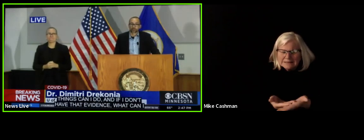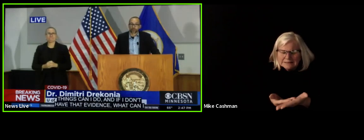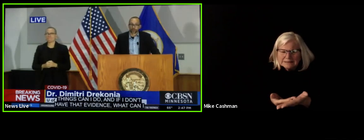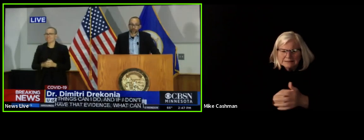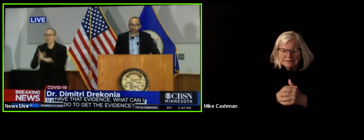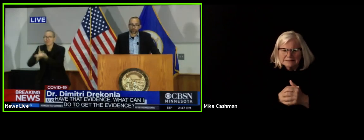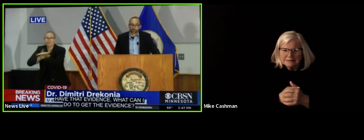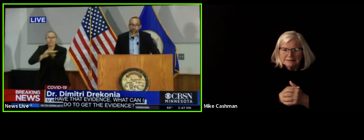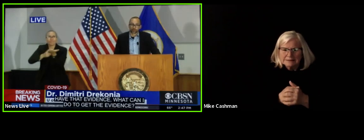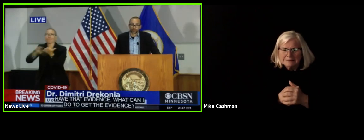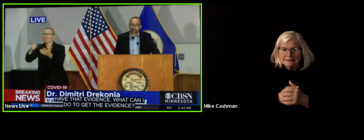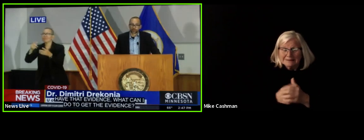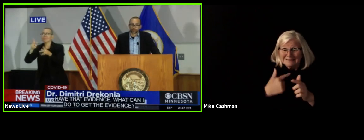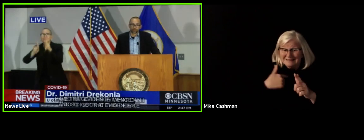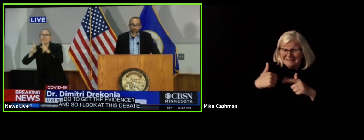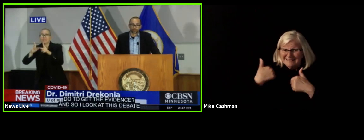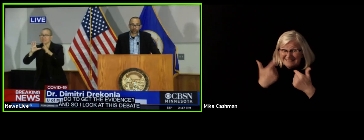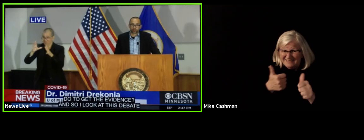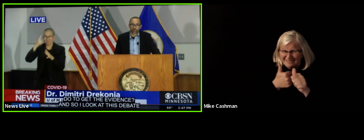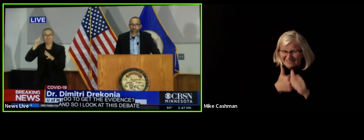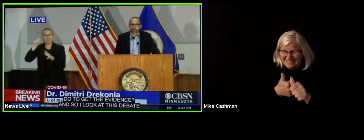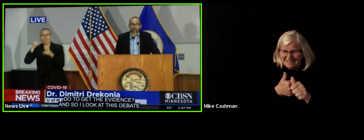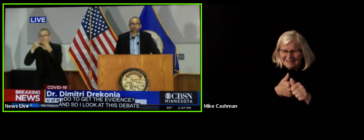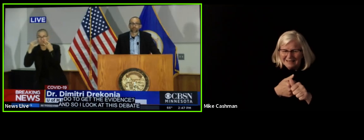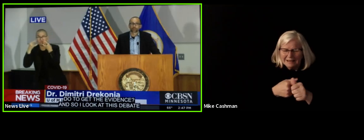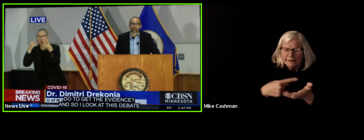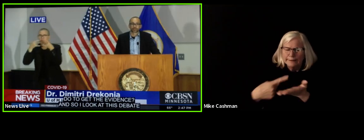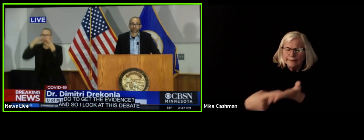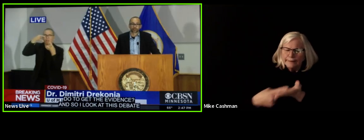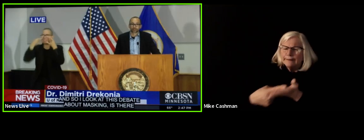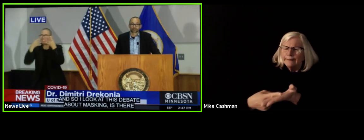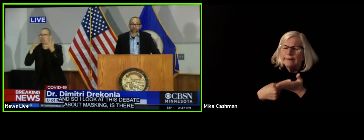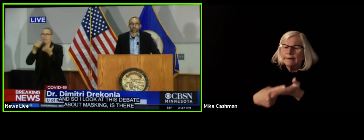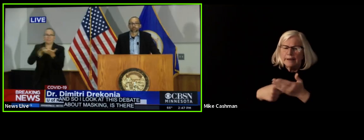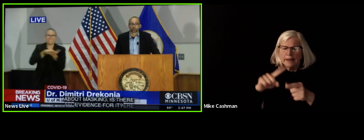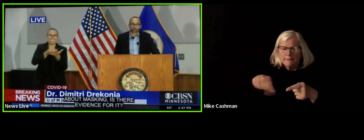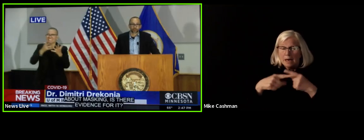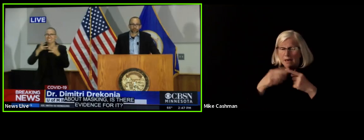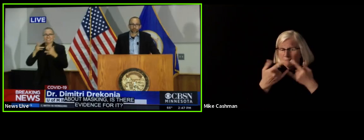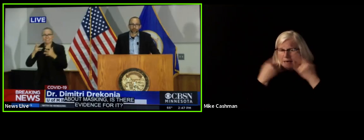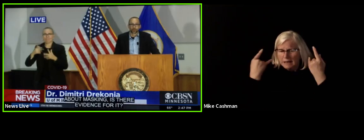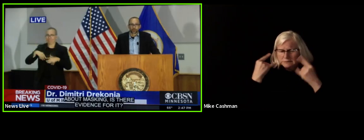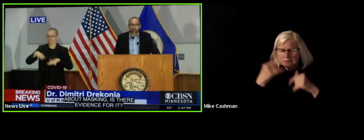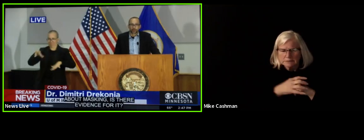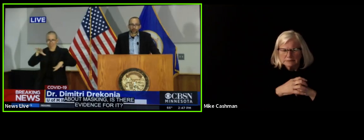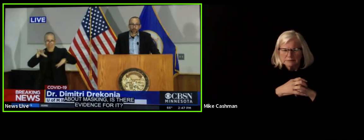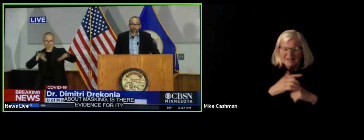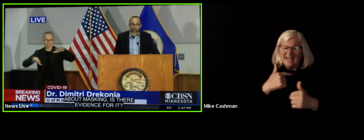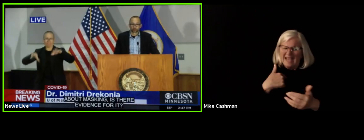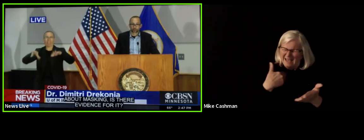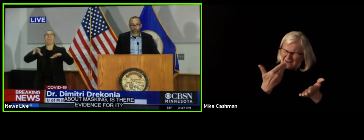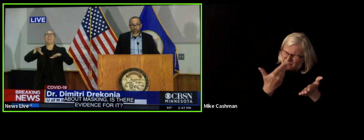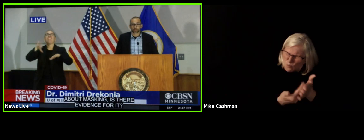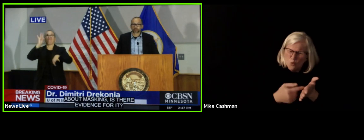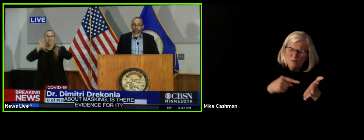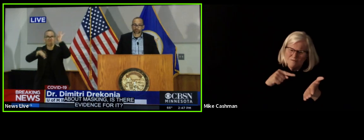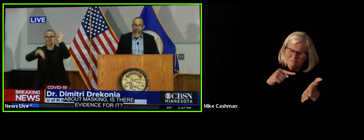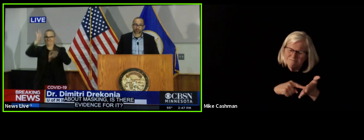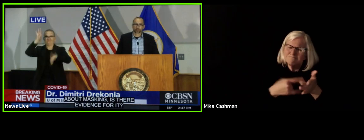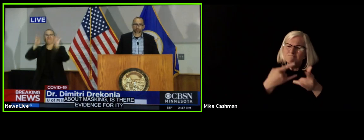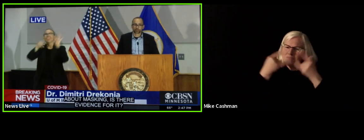is there evidence for it? And I've looked at it hard, and yes, there absolutely is evidence, and this is the right thing to do. I was really heartened